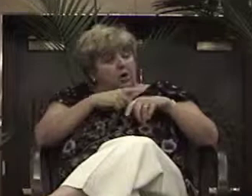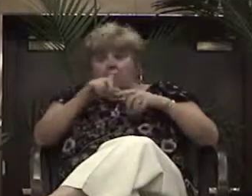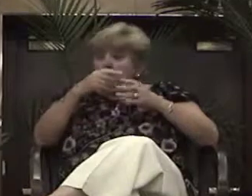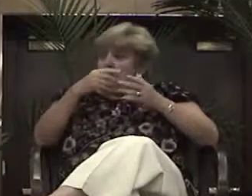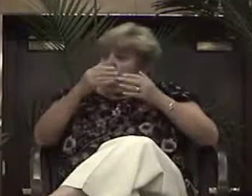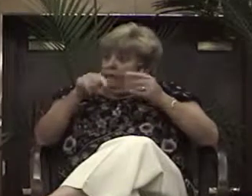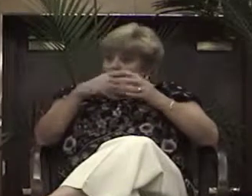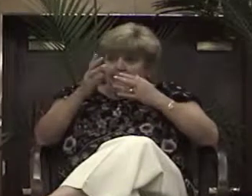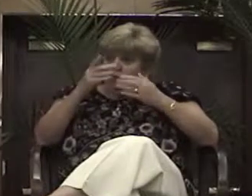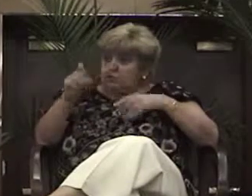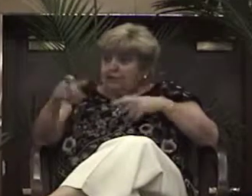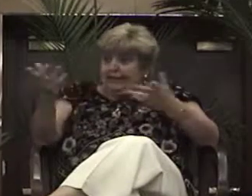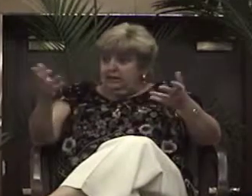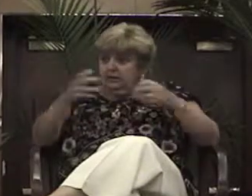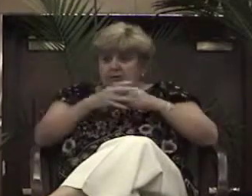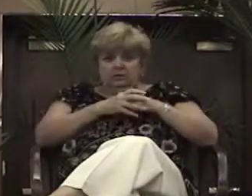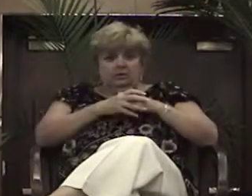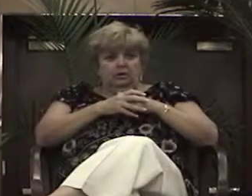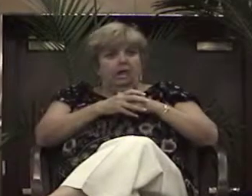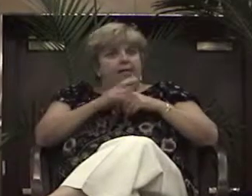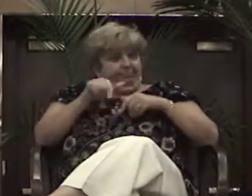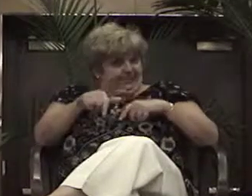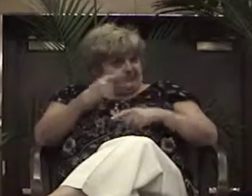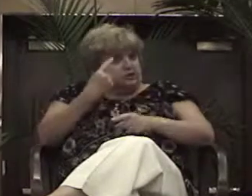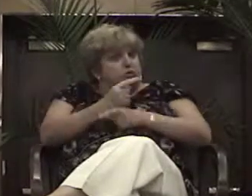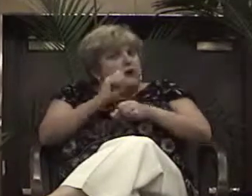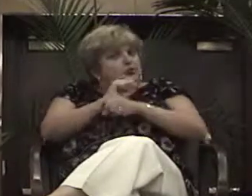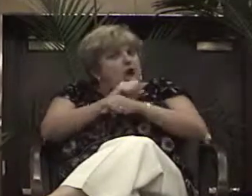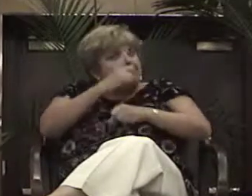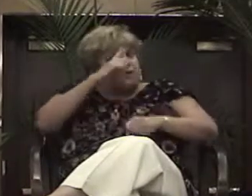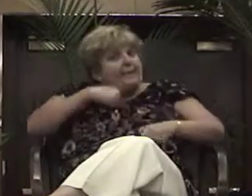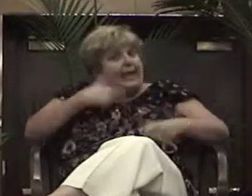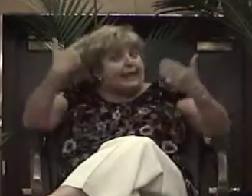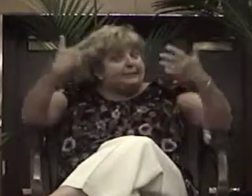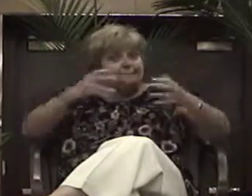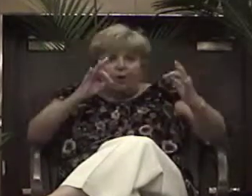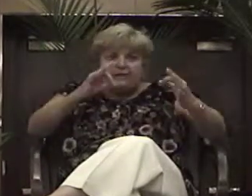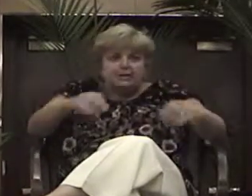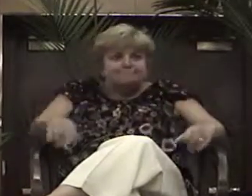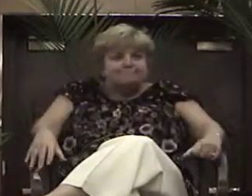them. I thought, the right job for me.